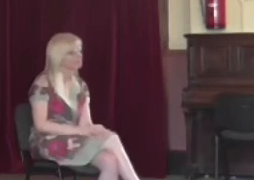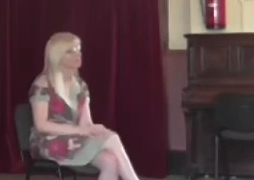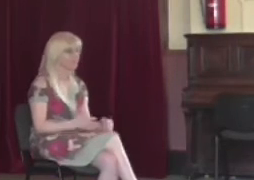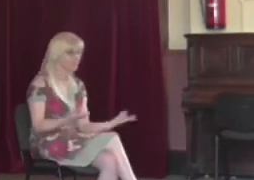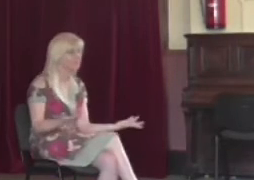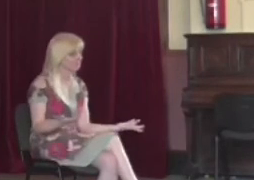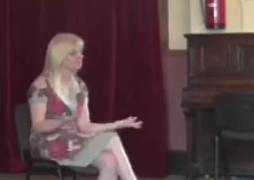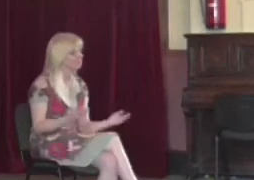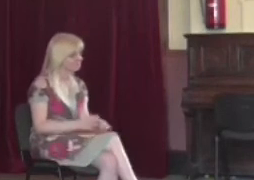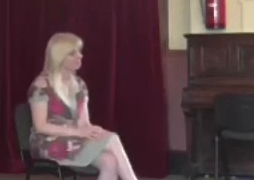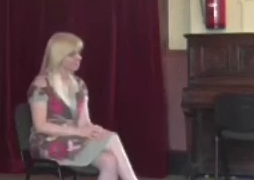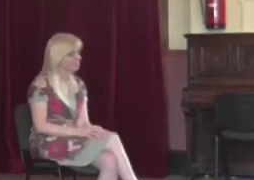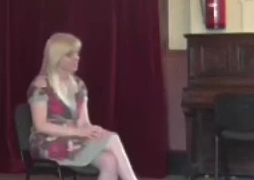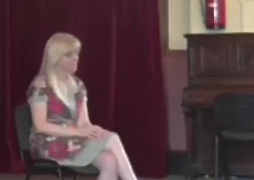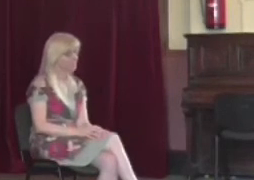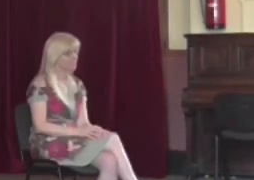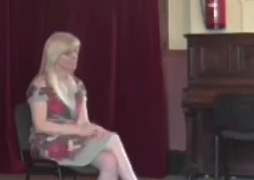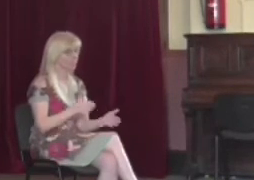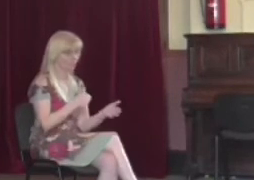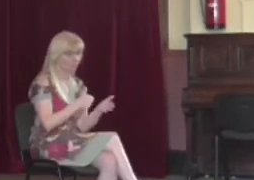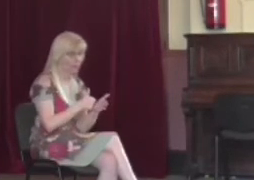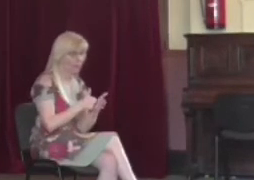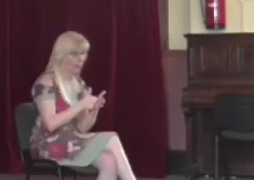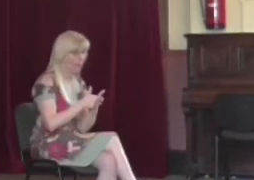He just says it, just as it is.